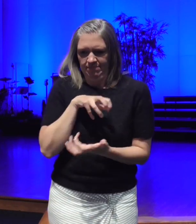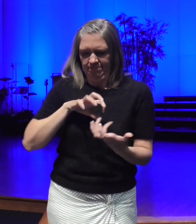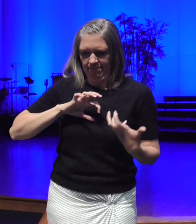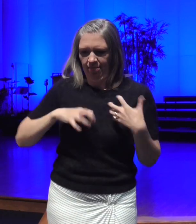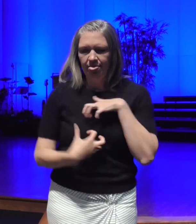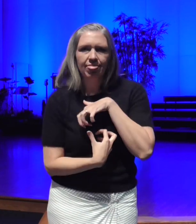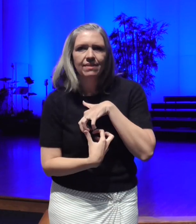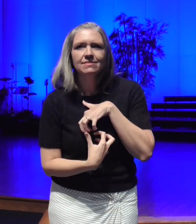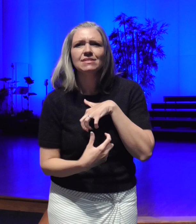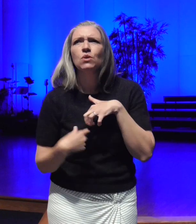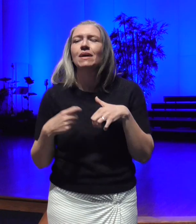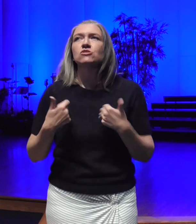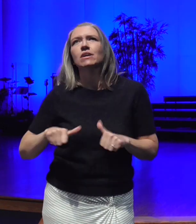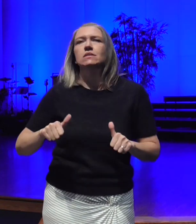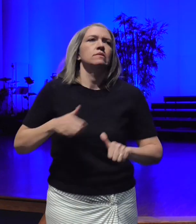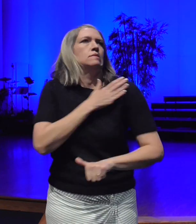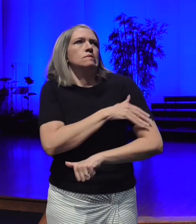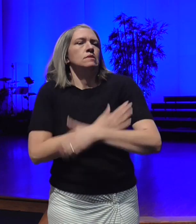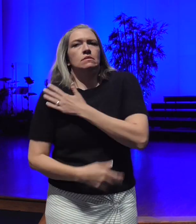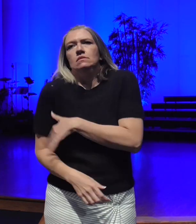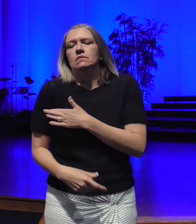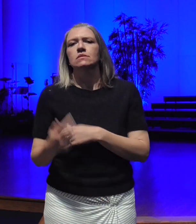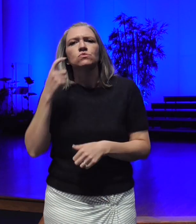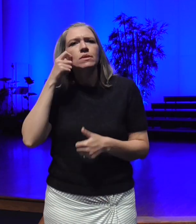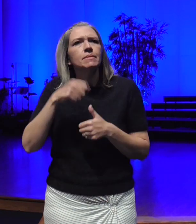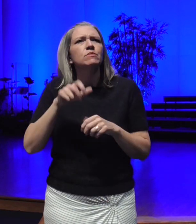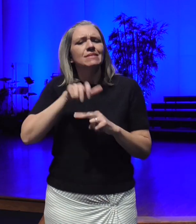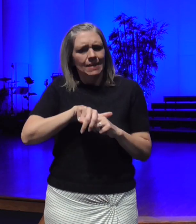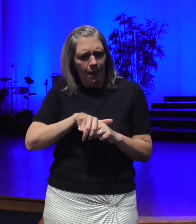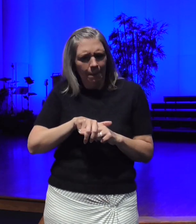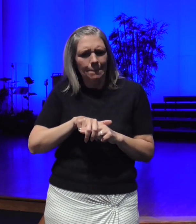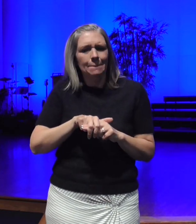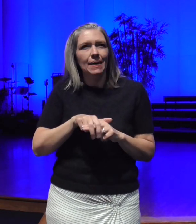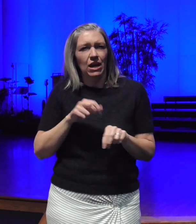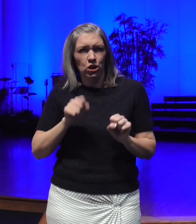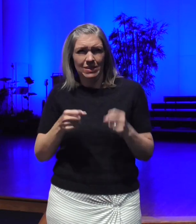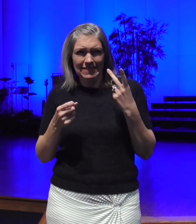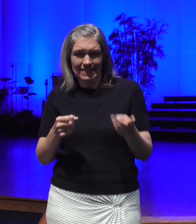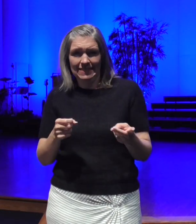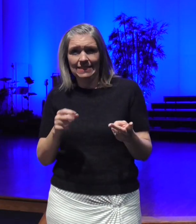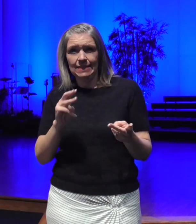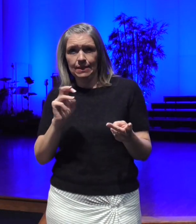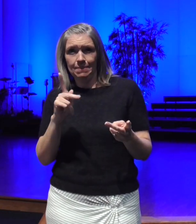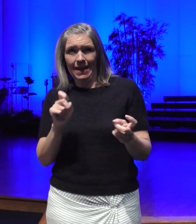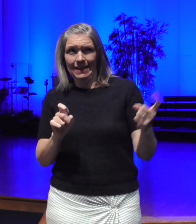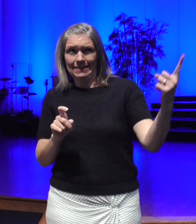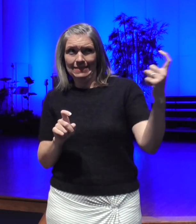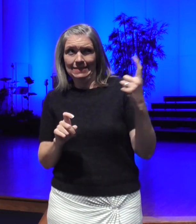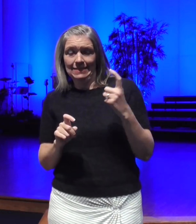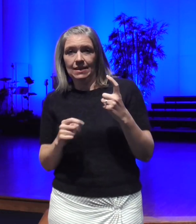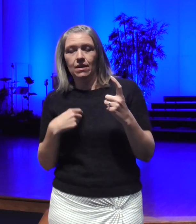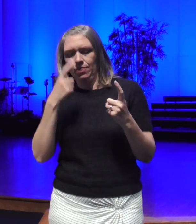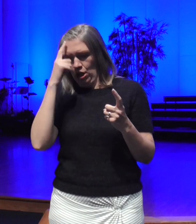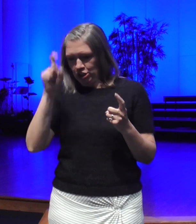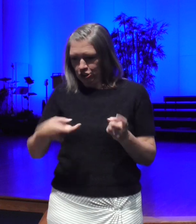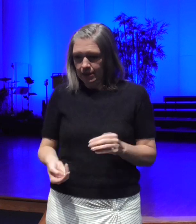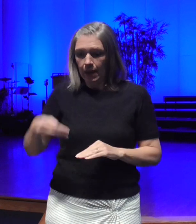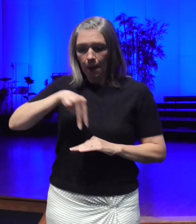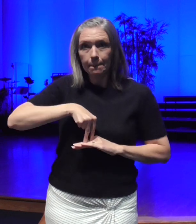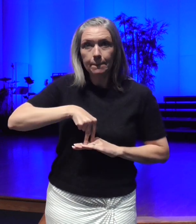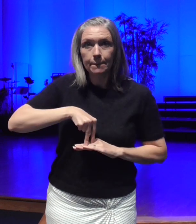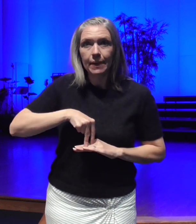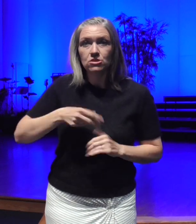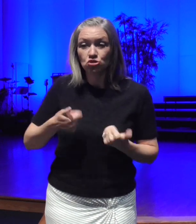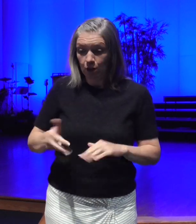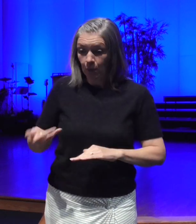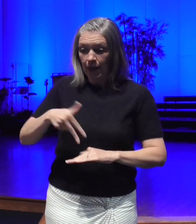So I kind of shook it off. I remember sitting up and shaking it off, and I could see he was still coming my way. I thought I better get up. So I went to go get up right